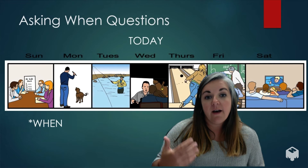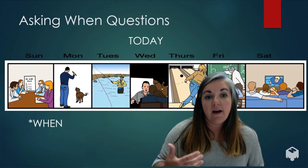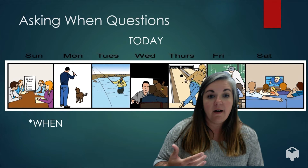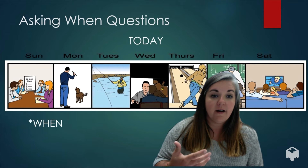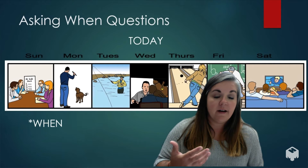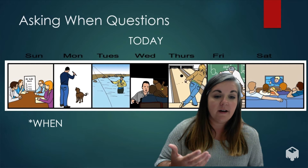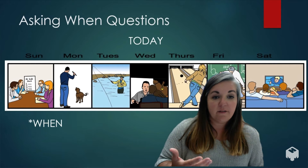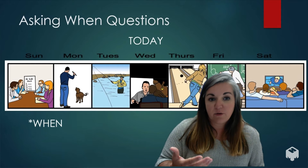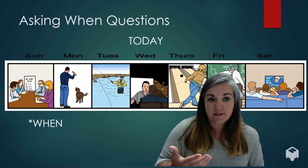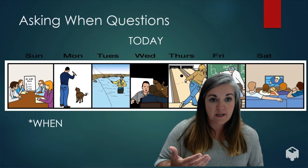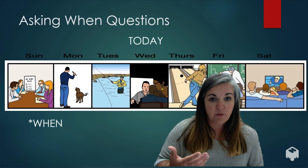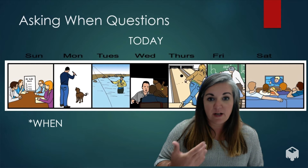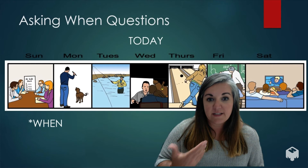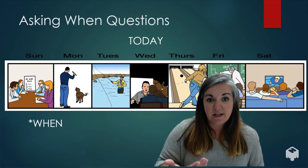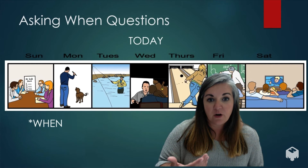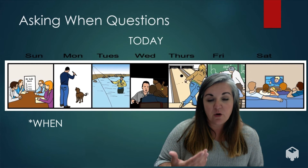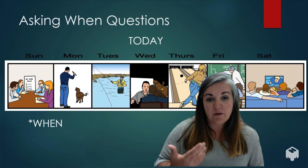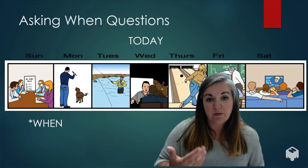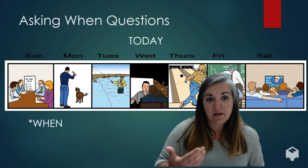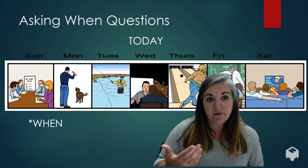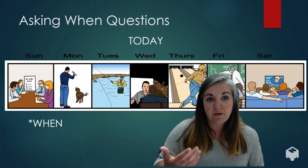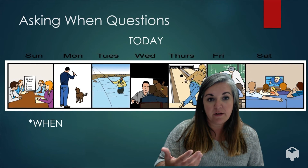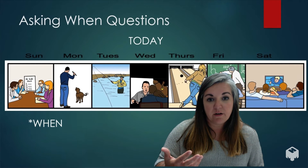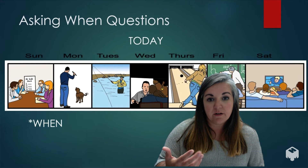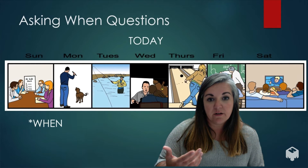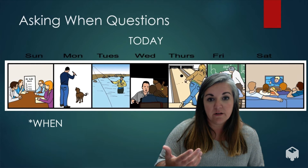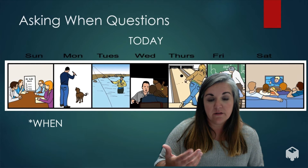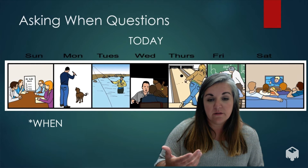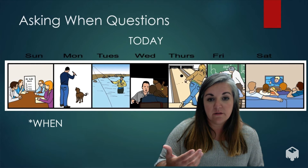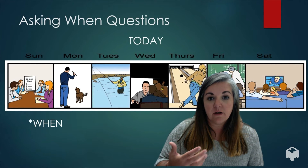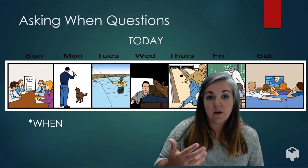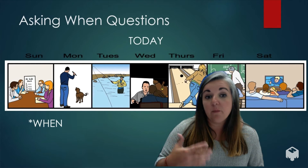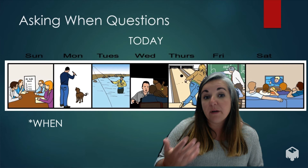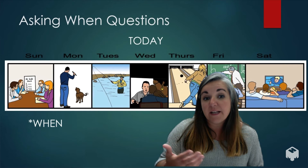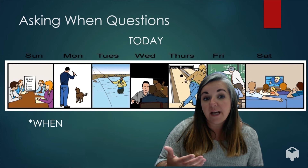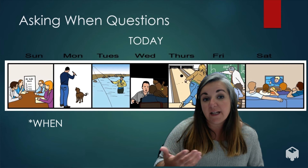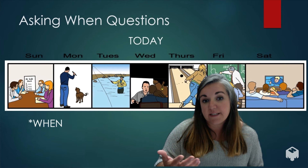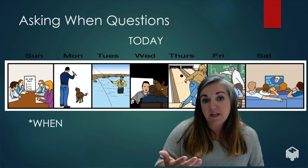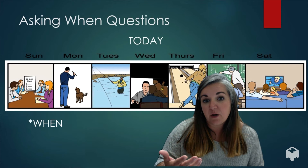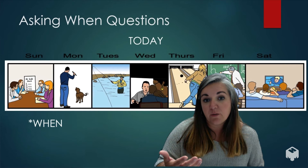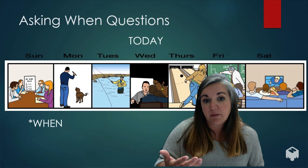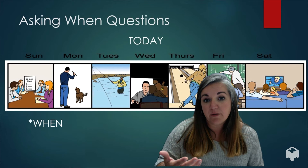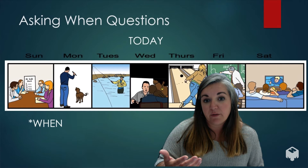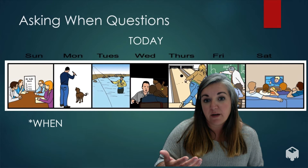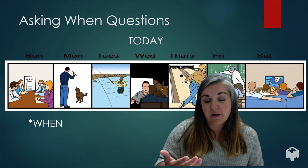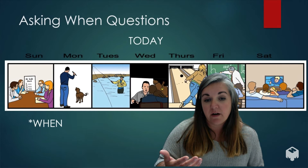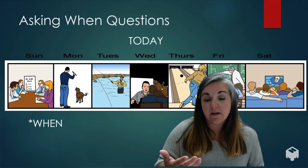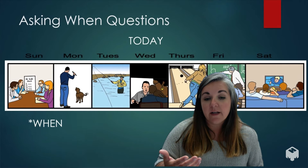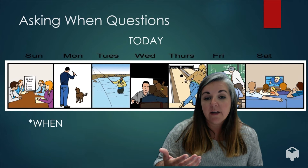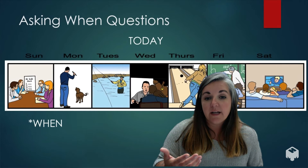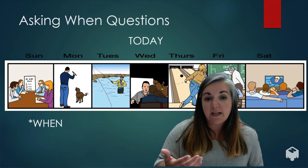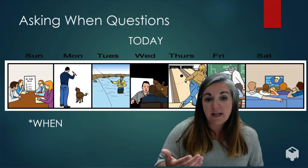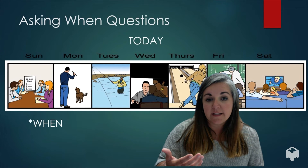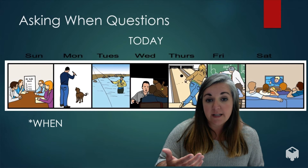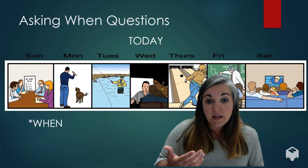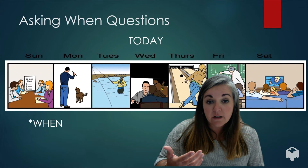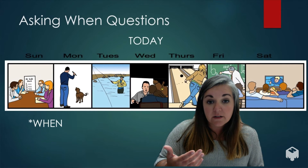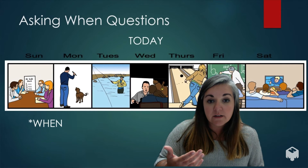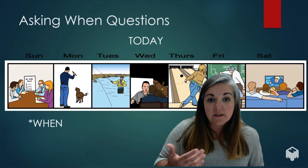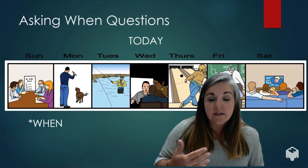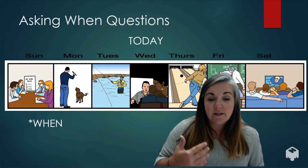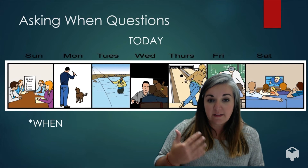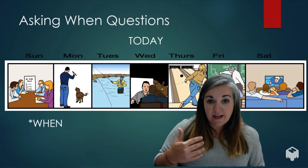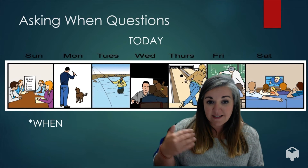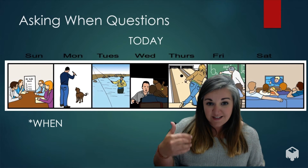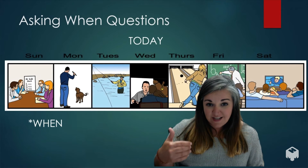be, for example, I stayed home and played with my dog. Or on Monday, I stayed home and played with my dog. In